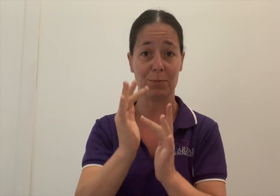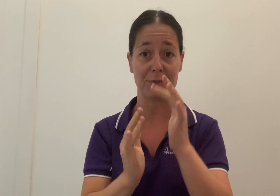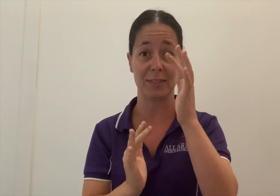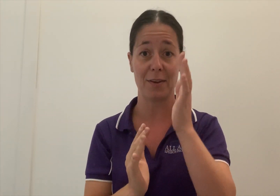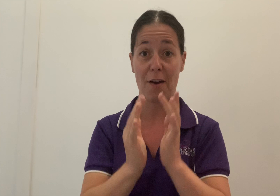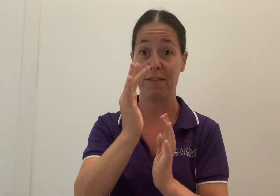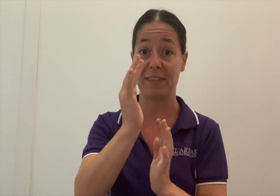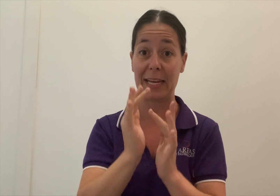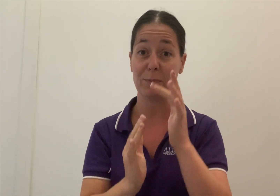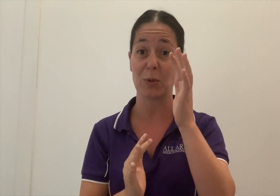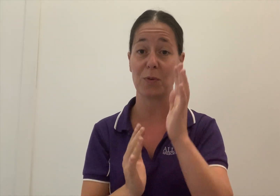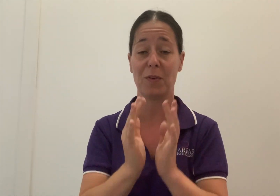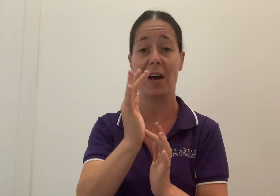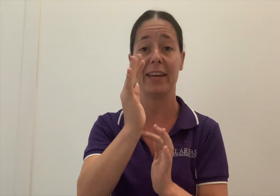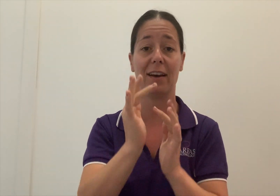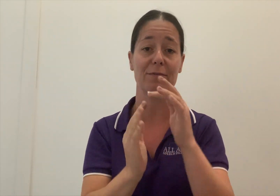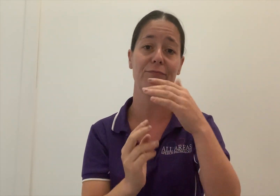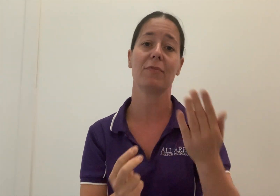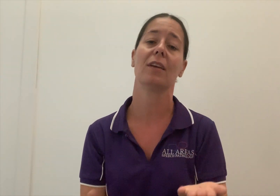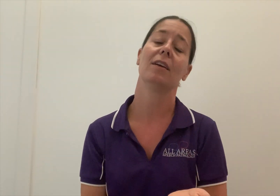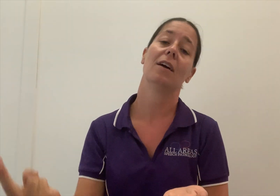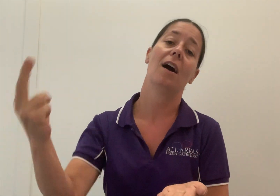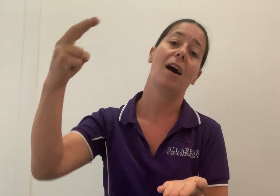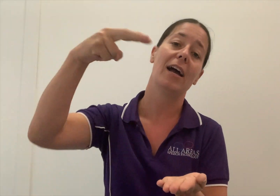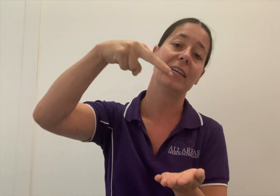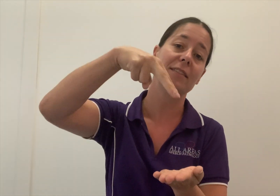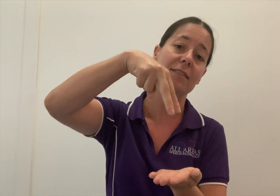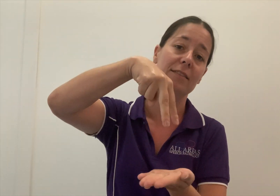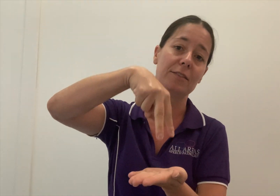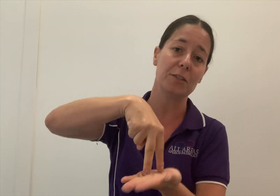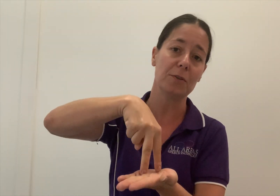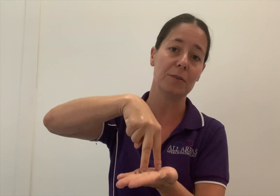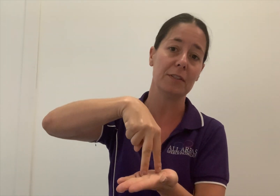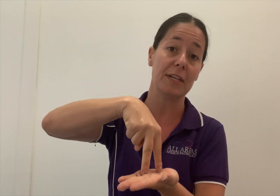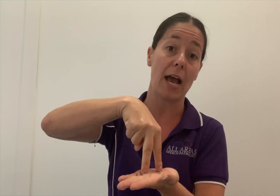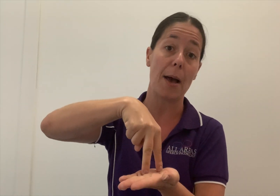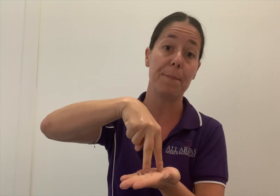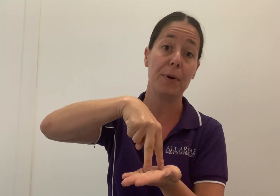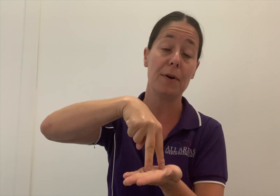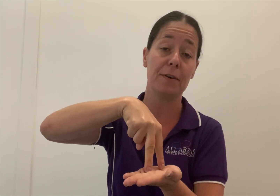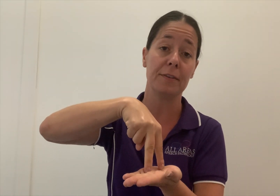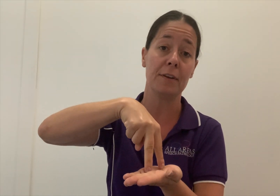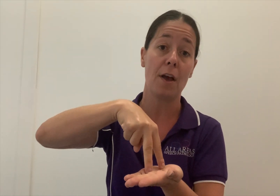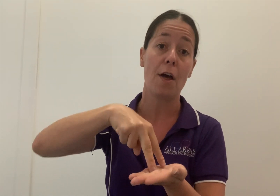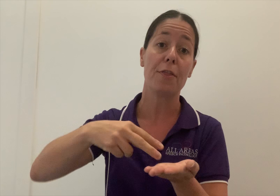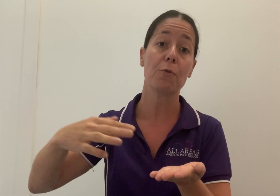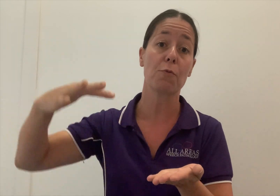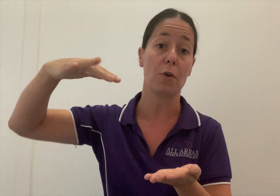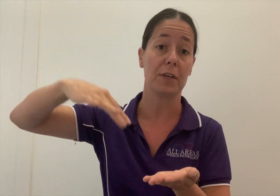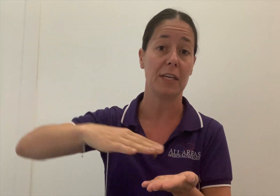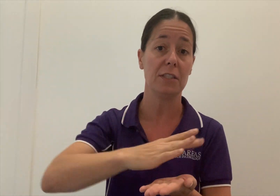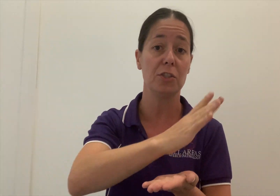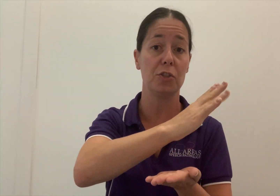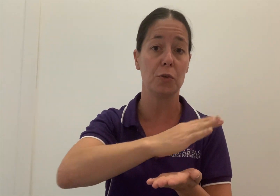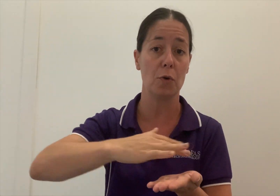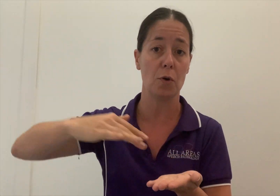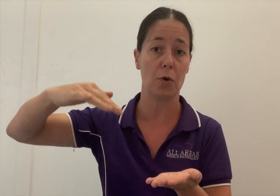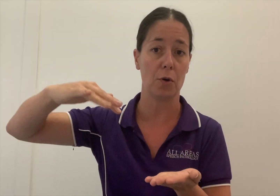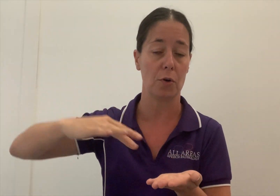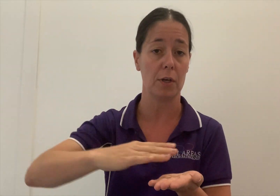flames, flames or fire. I stood upon the rocky shore.